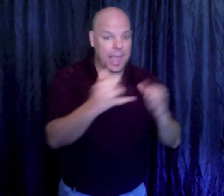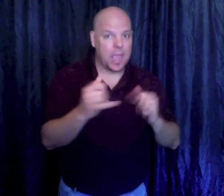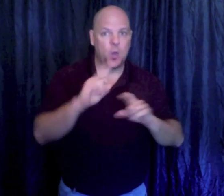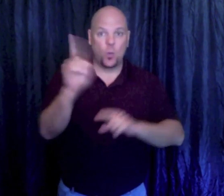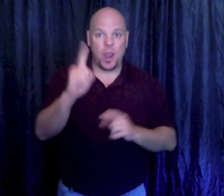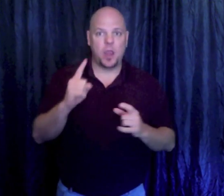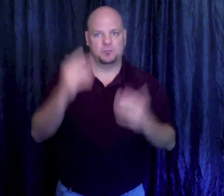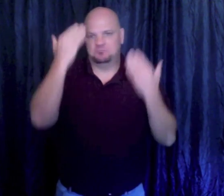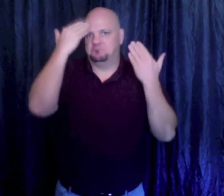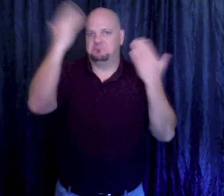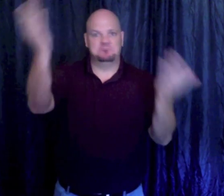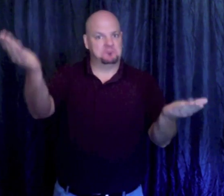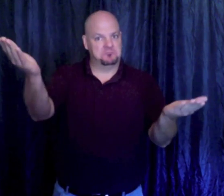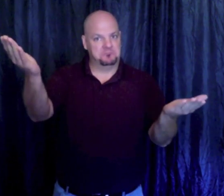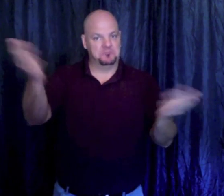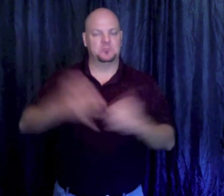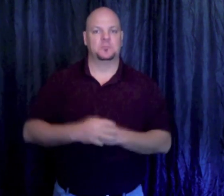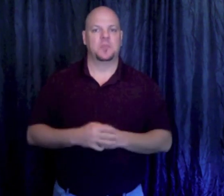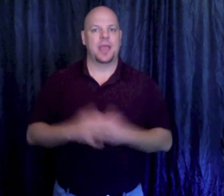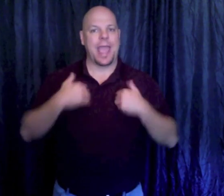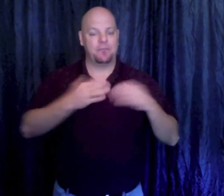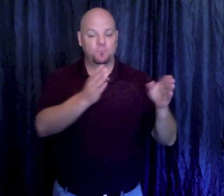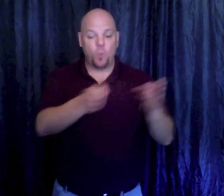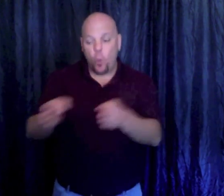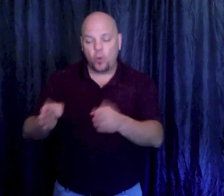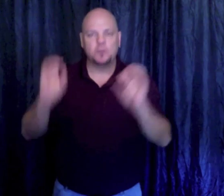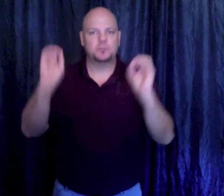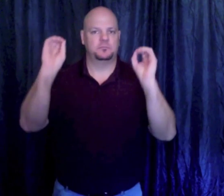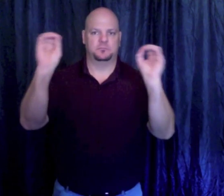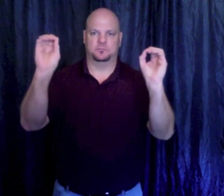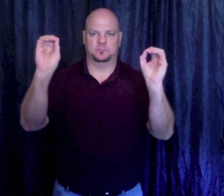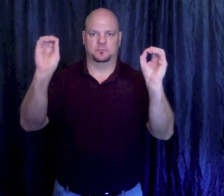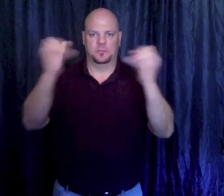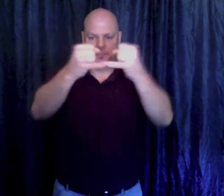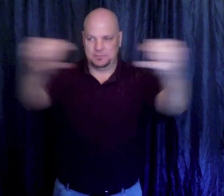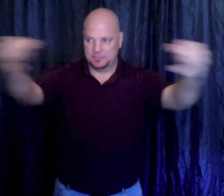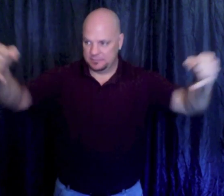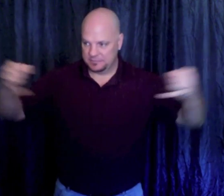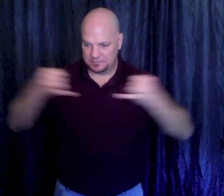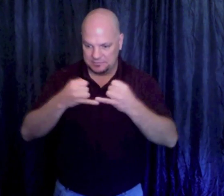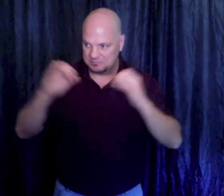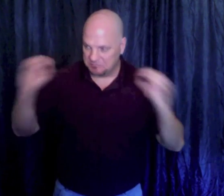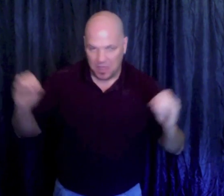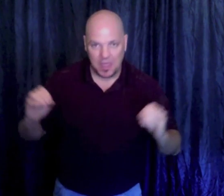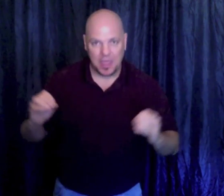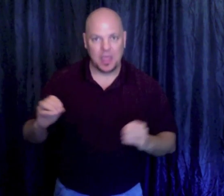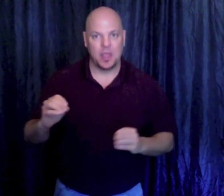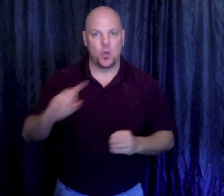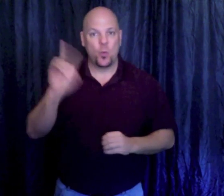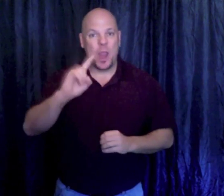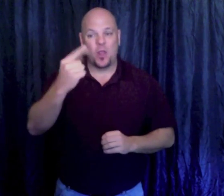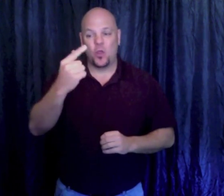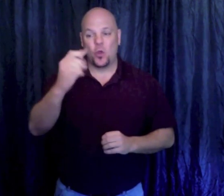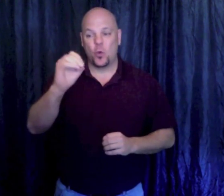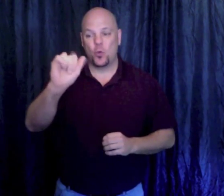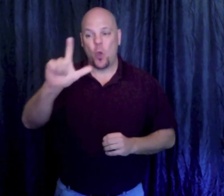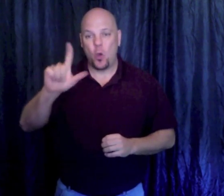stand. You'd have no order. You'd have no boundaries, no goals, basically you wouldn't have any game. You have a field